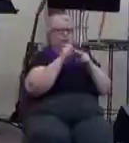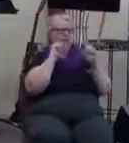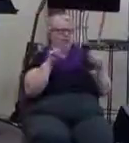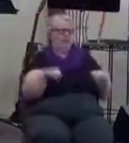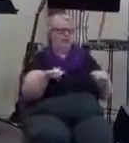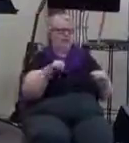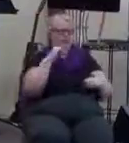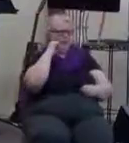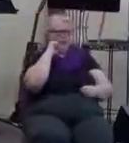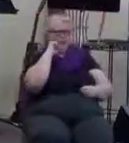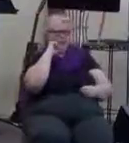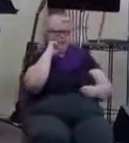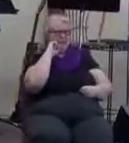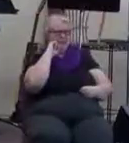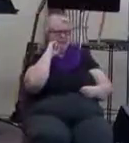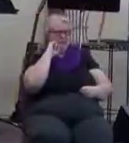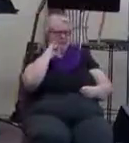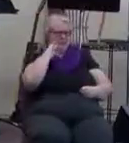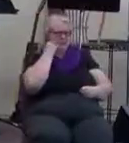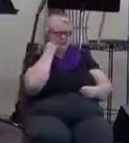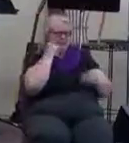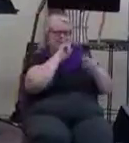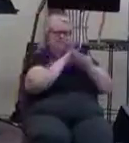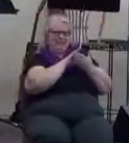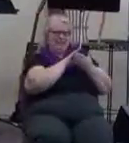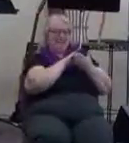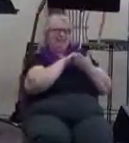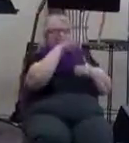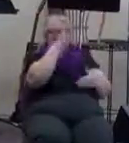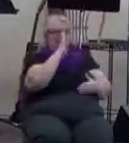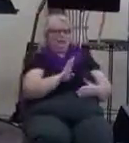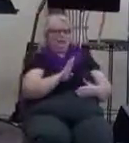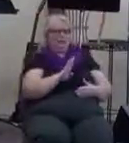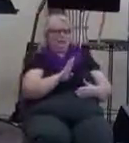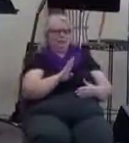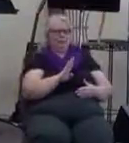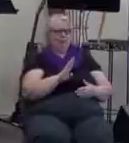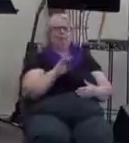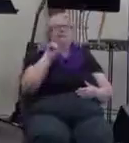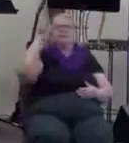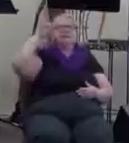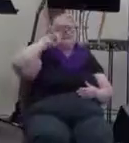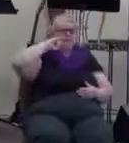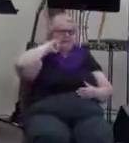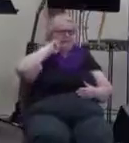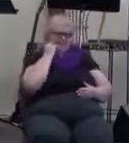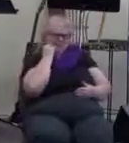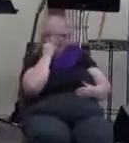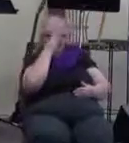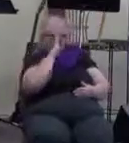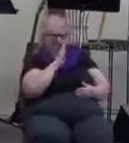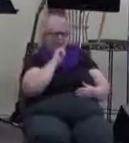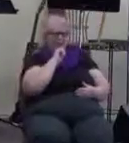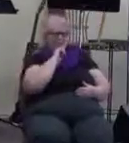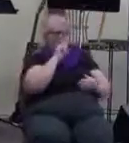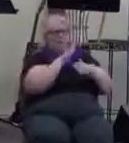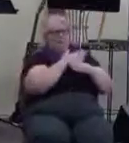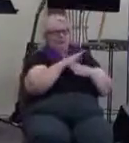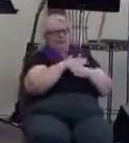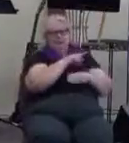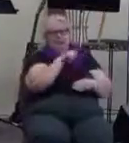that? God. Amen. He's a jealous God. He will not share